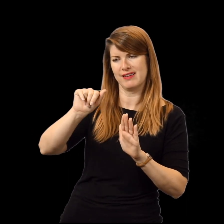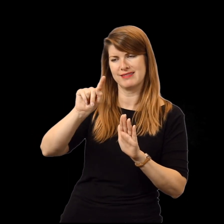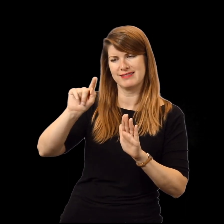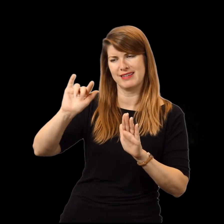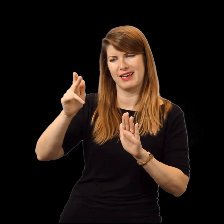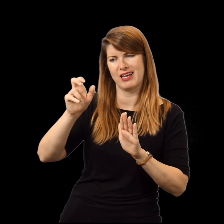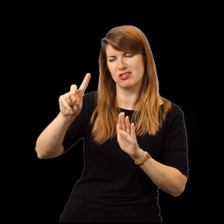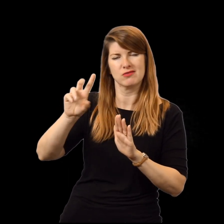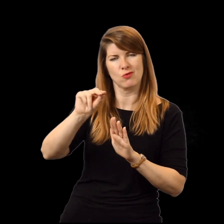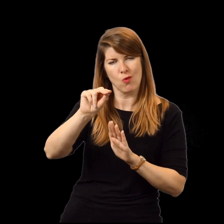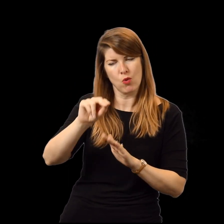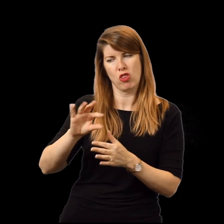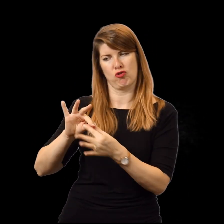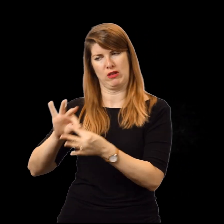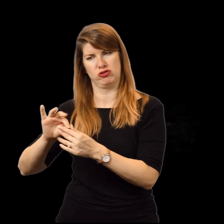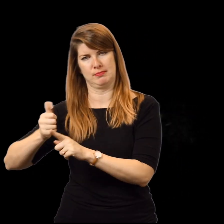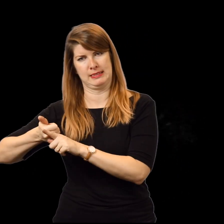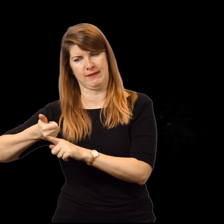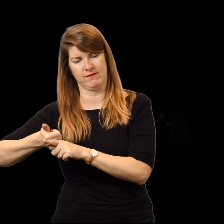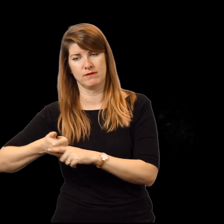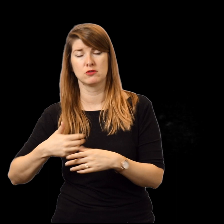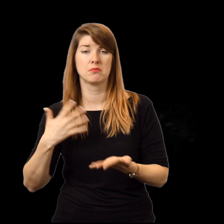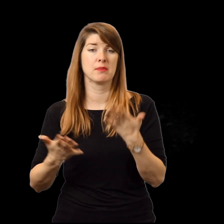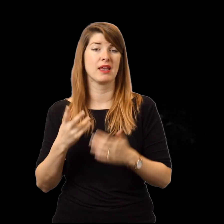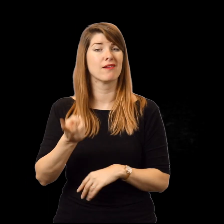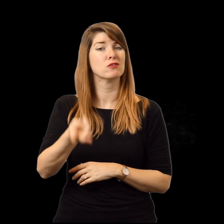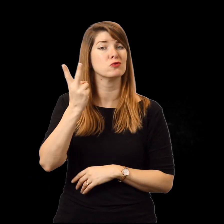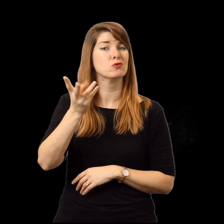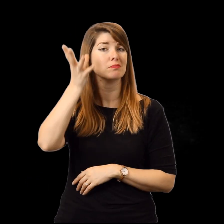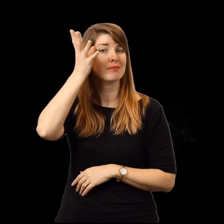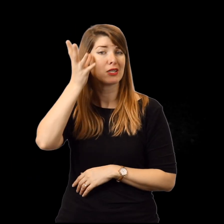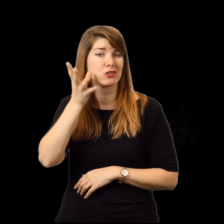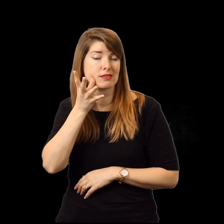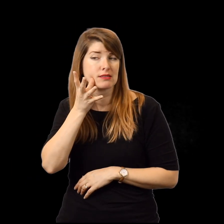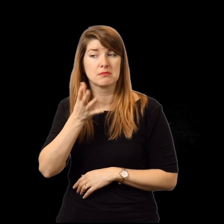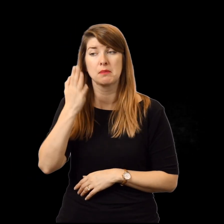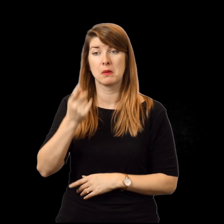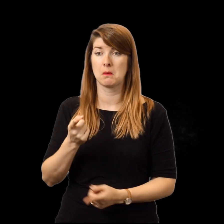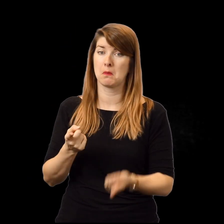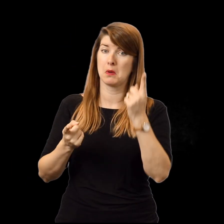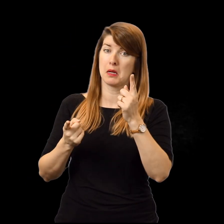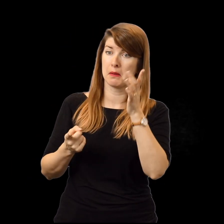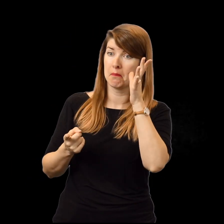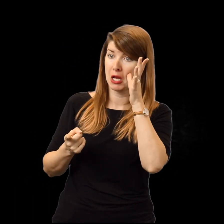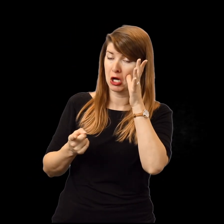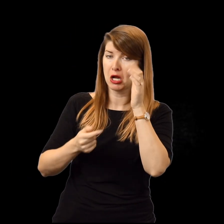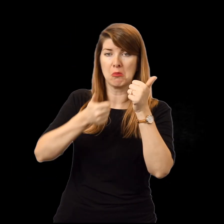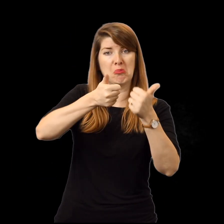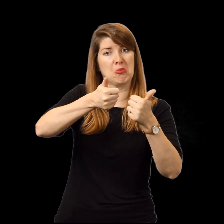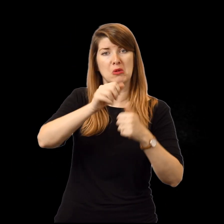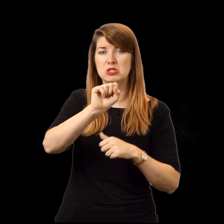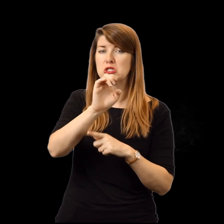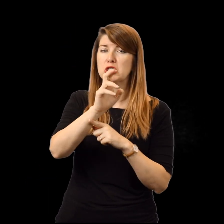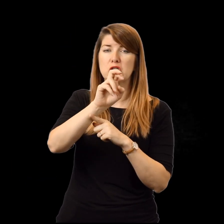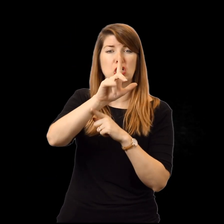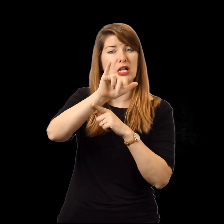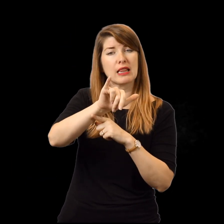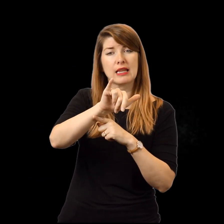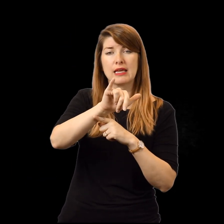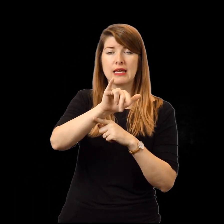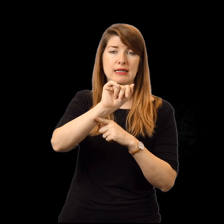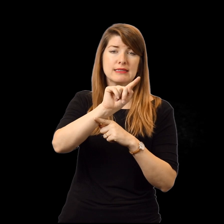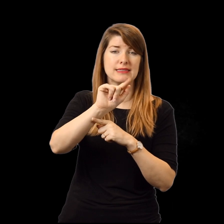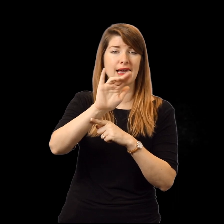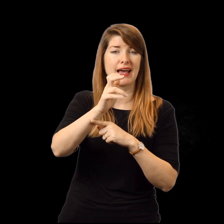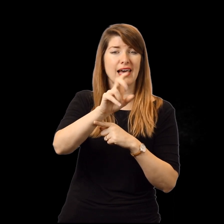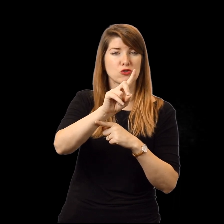It's actually the relationship. So I have two parents, and I can have one parent who themselves are securely attached and